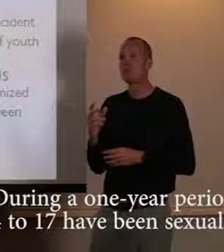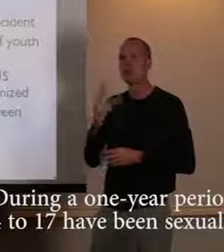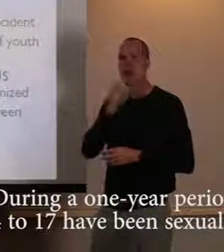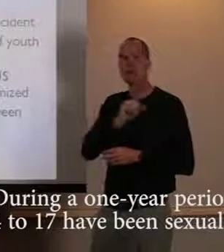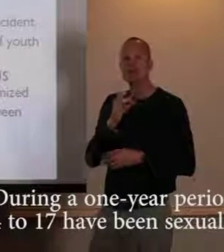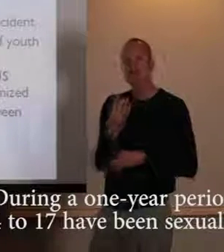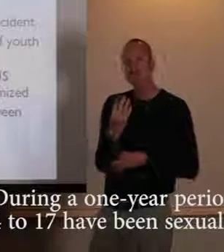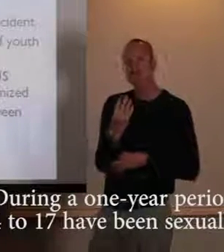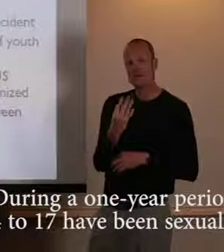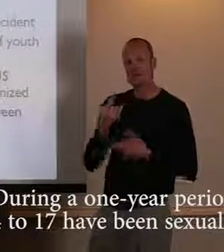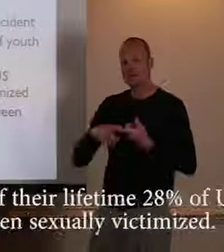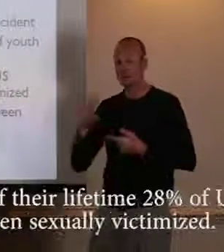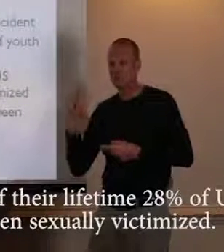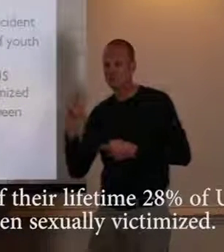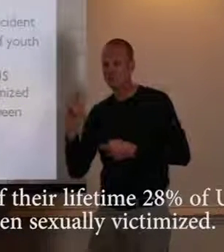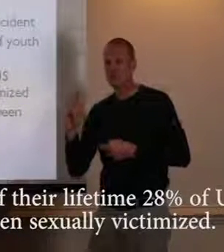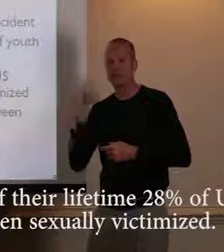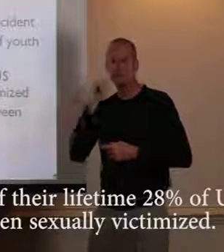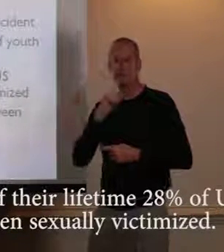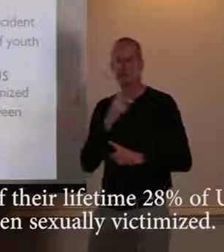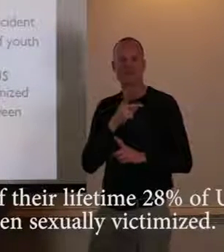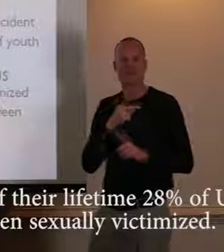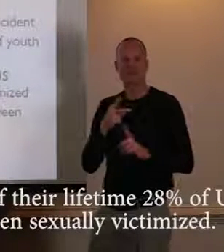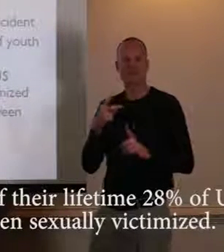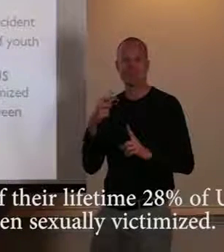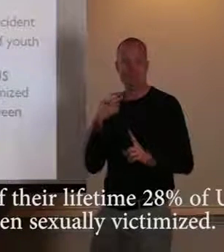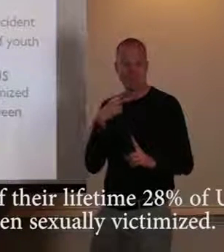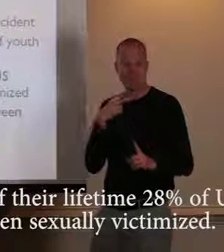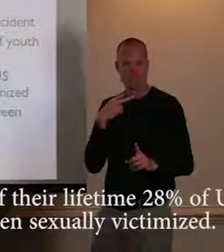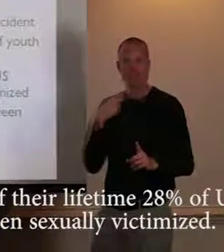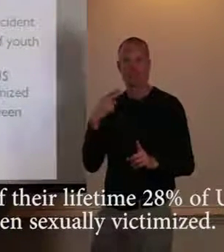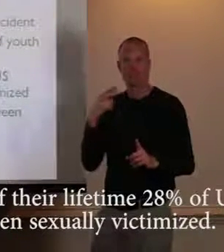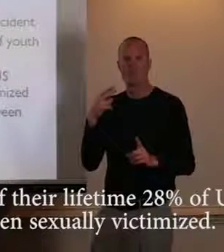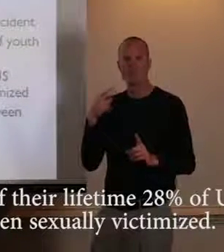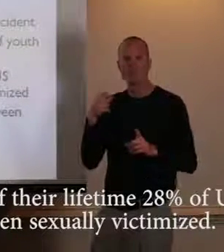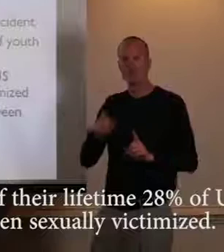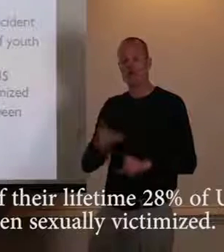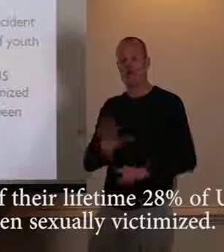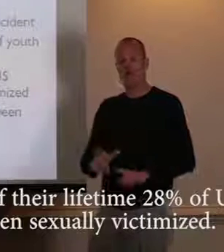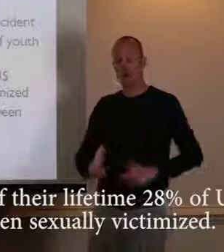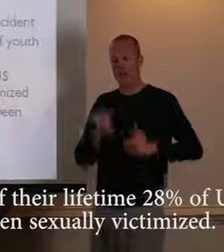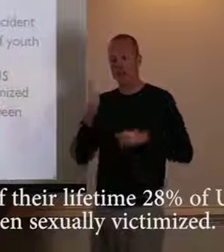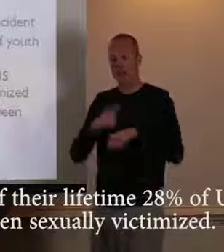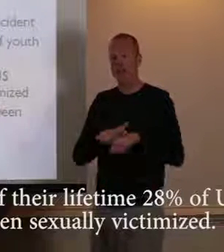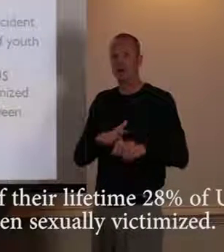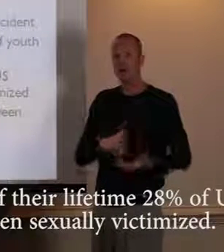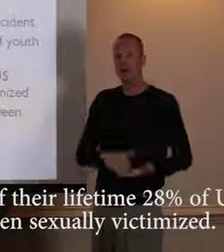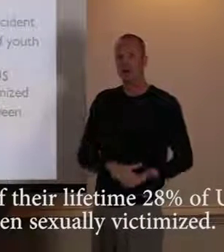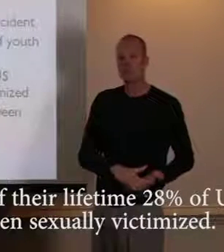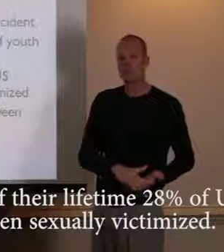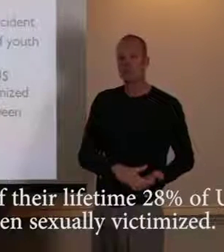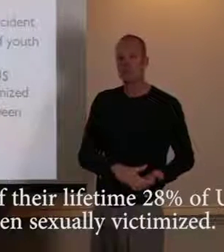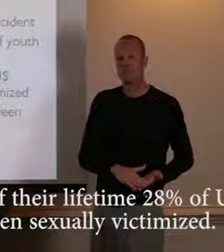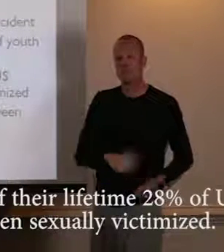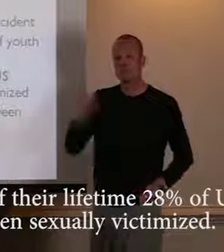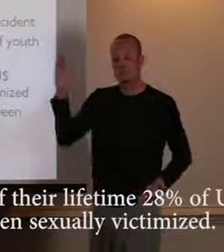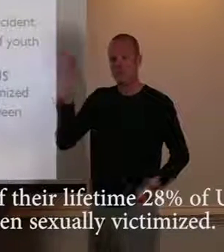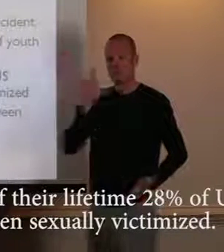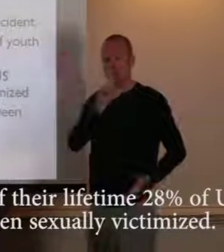17 have been sexually victimized. Over the course of their lifetime, 28% of U.S. youths